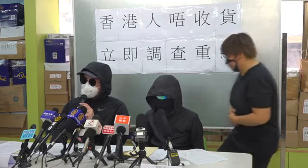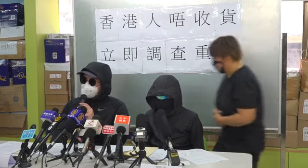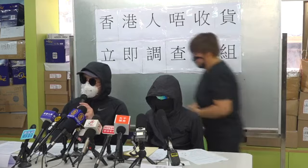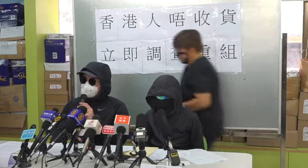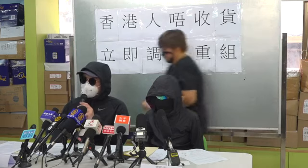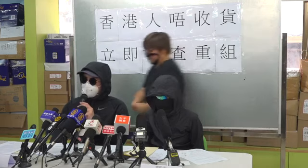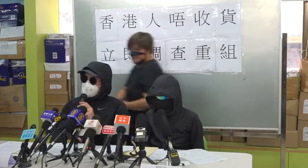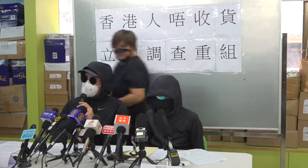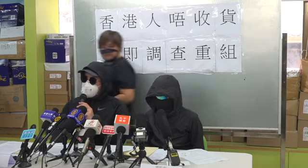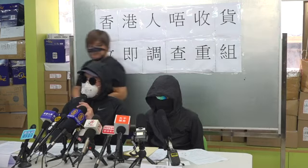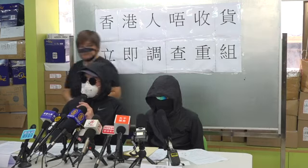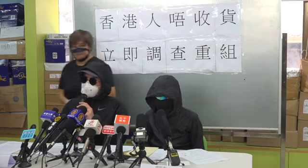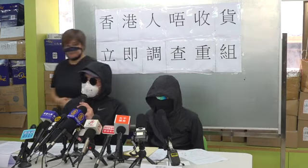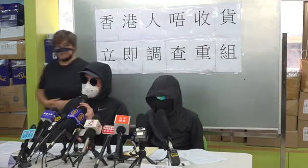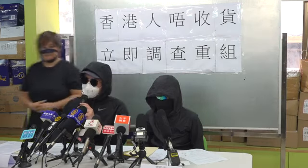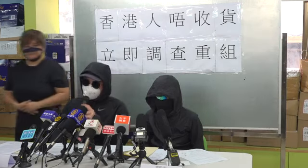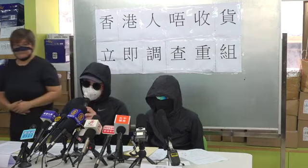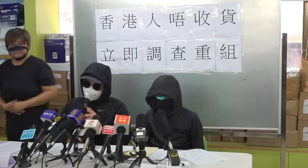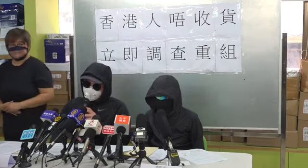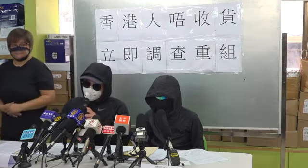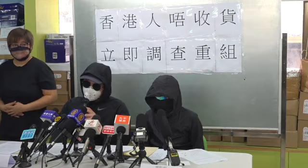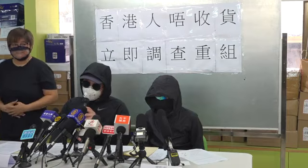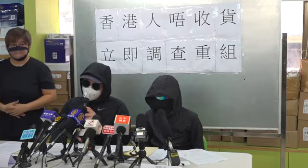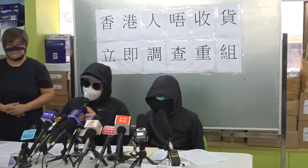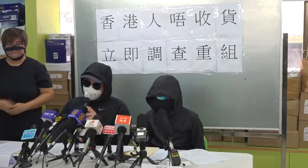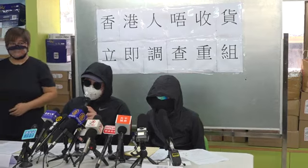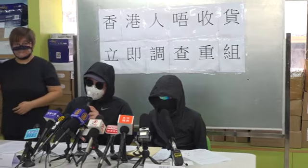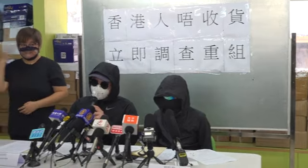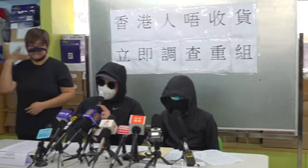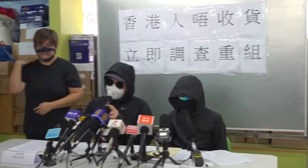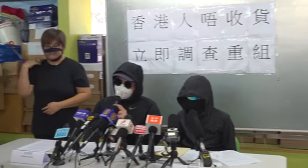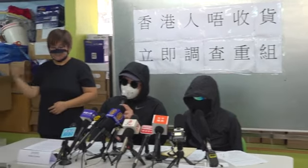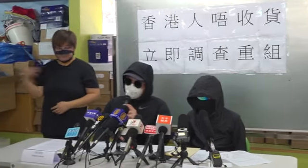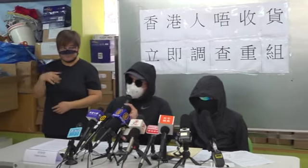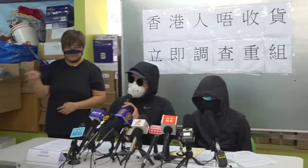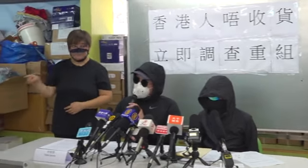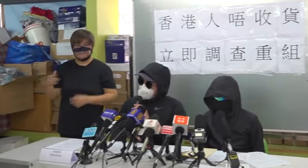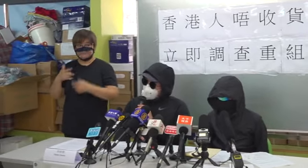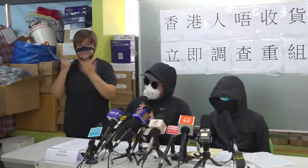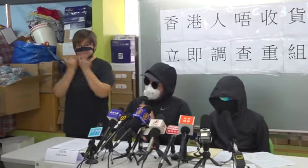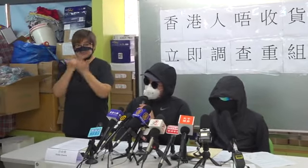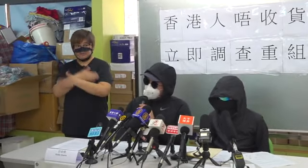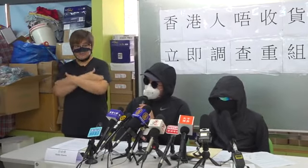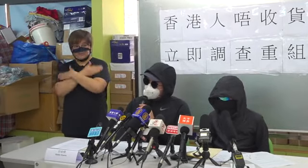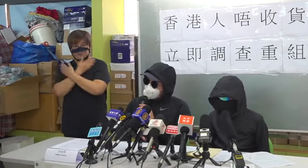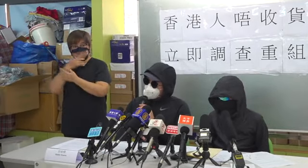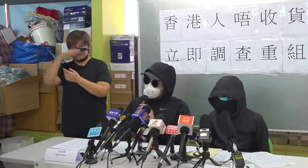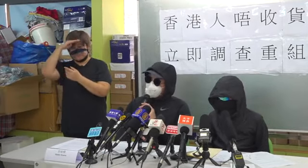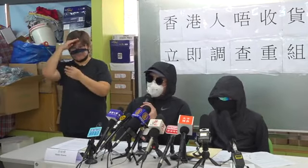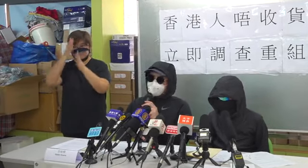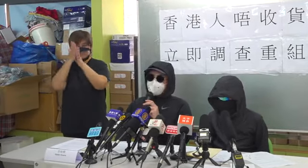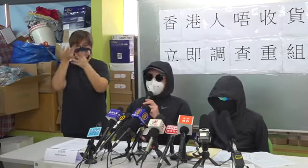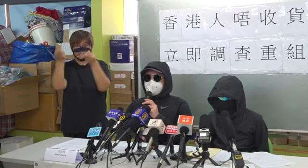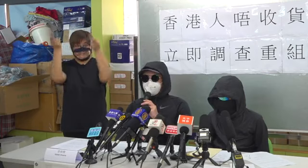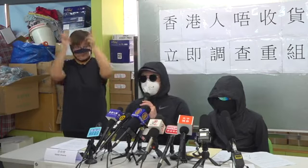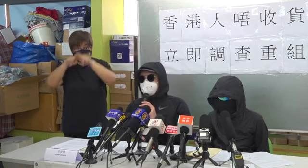to the Chris Patten Northern Ireland report. I think the main goal of